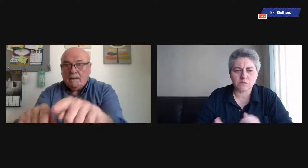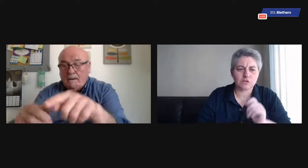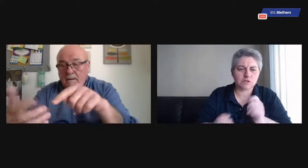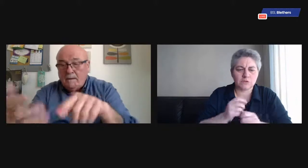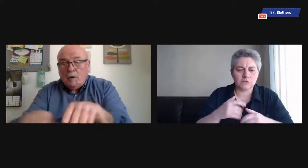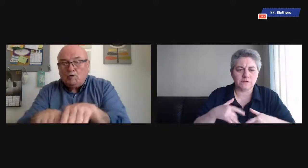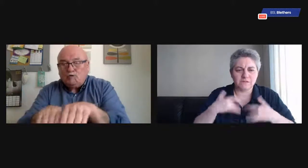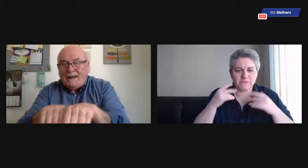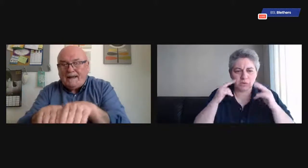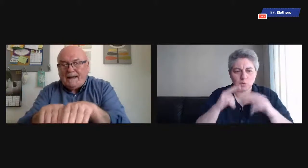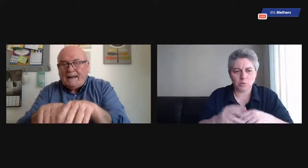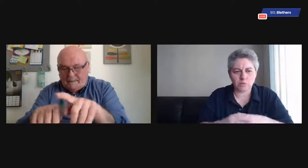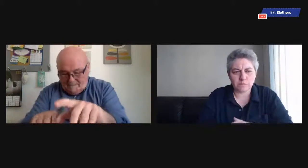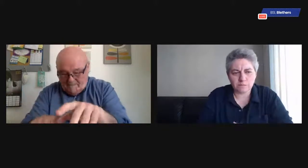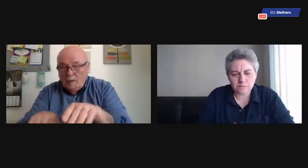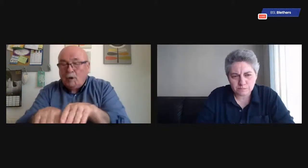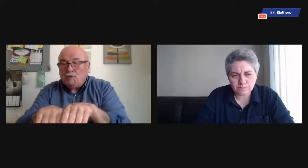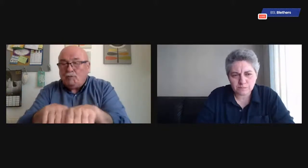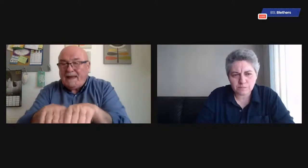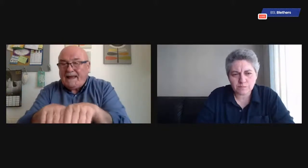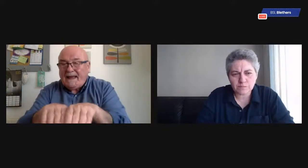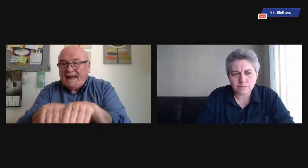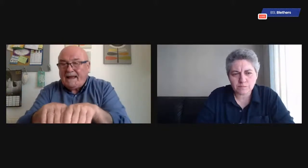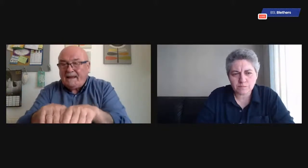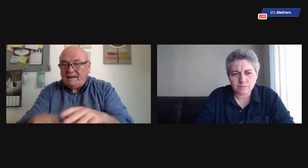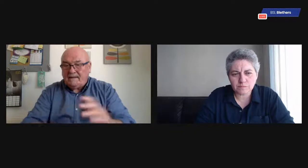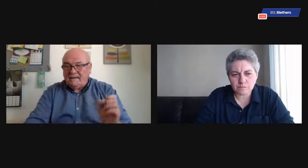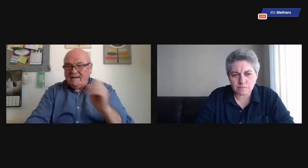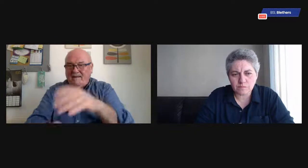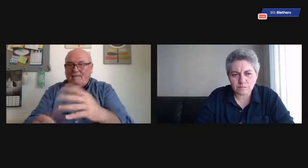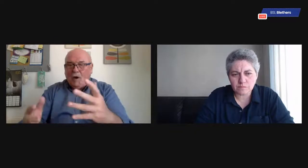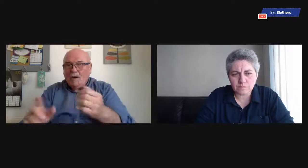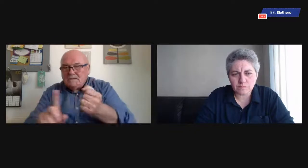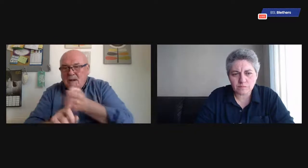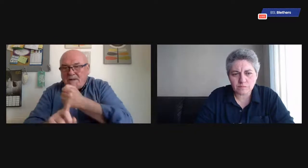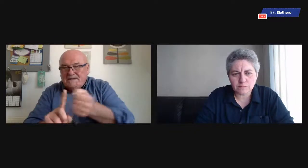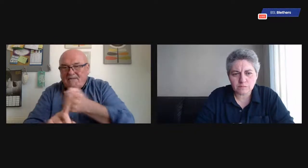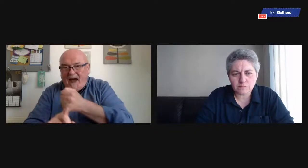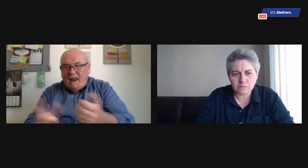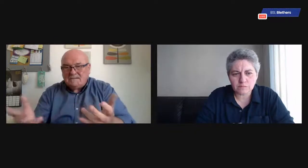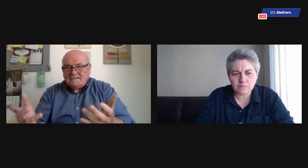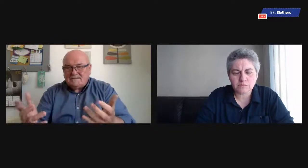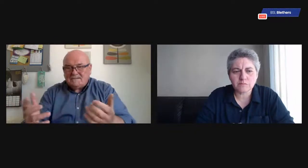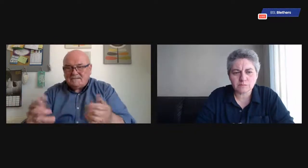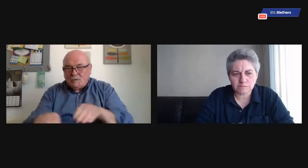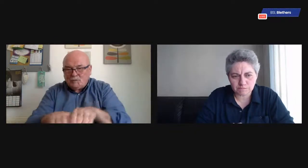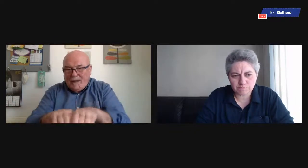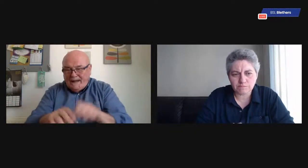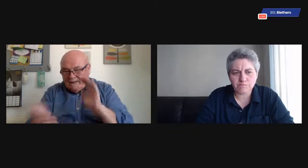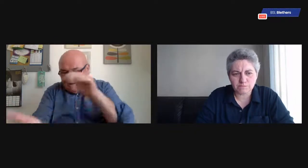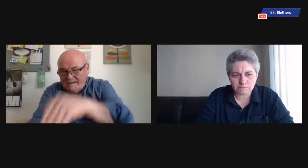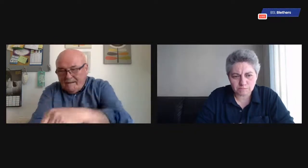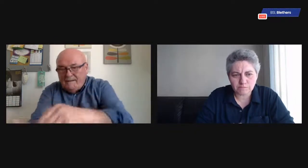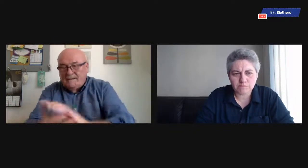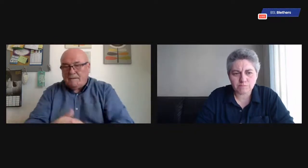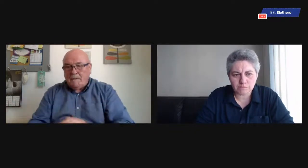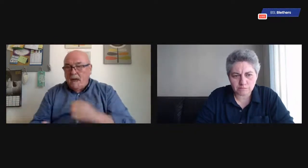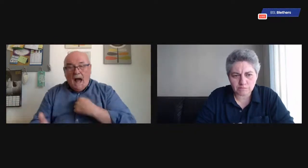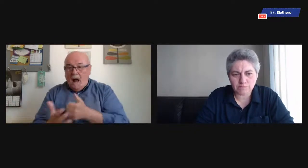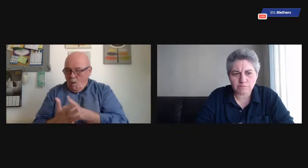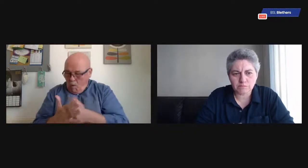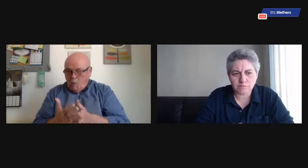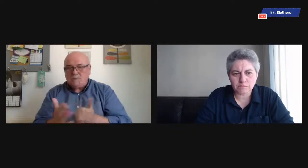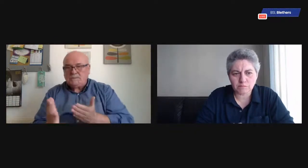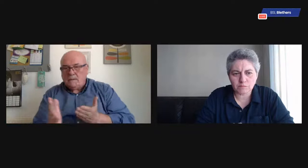loud voices or deaf family, and it explains to people. I suppose what you're doing is you're changing someone's view or perception. Yeah,